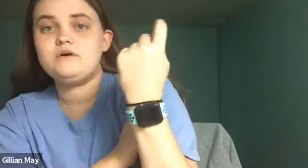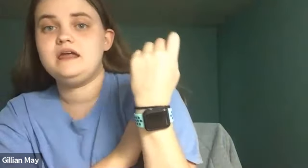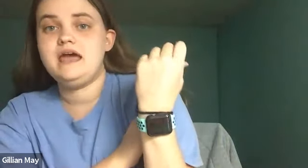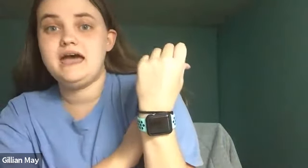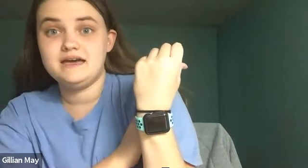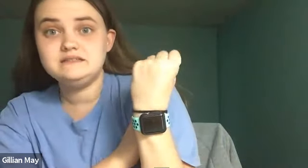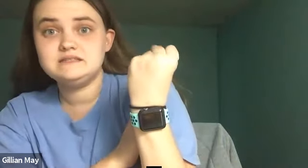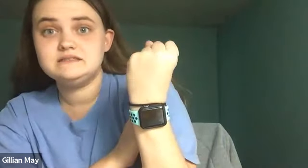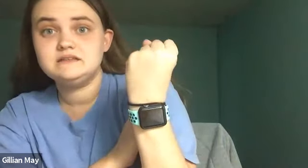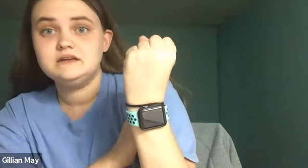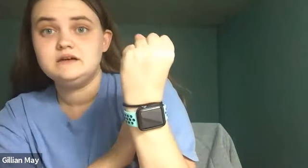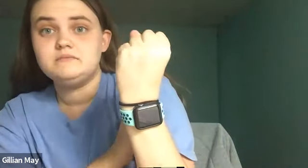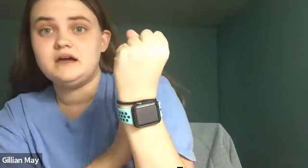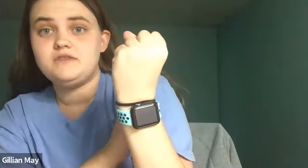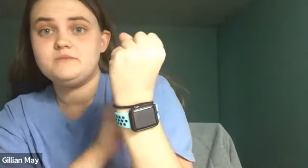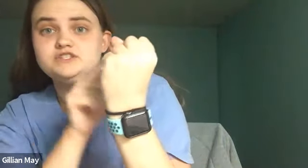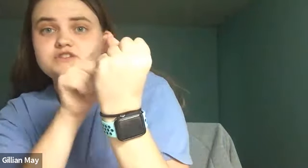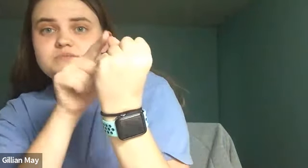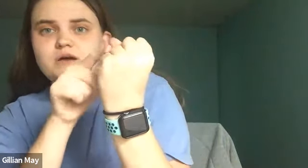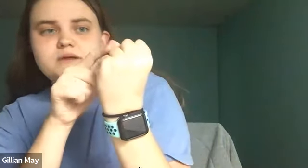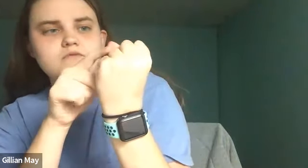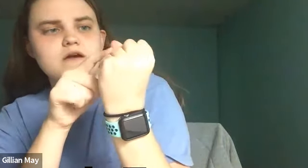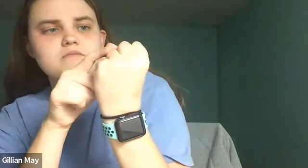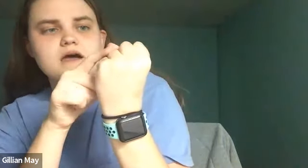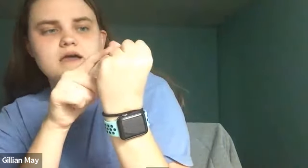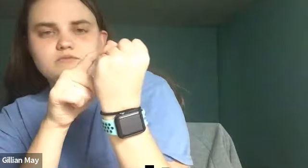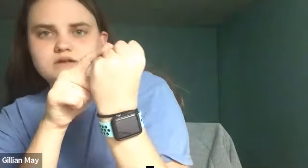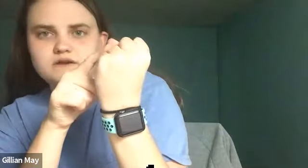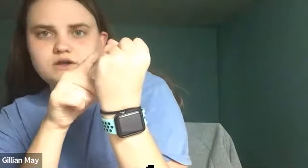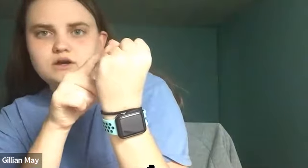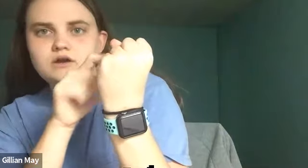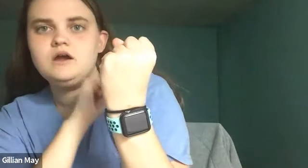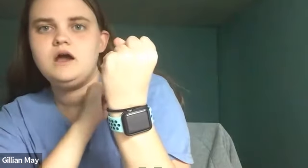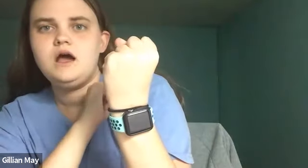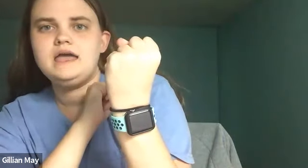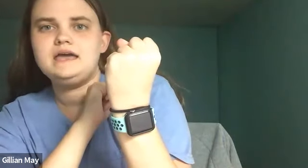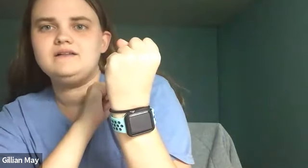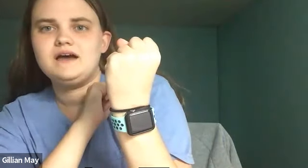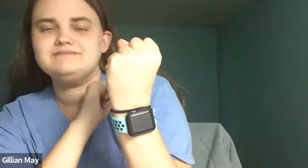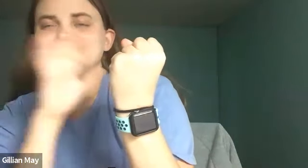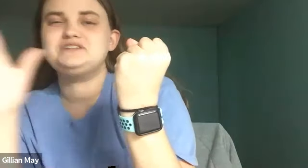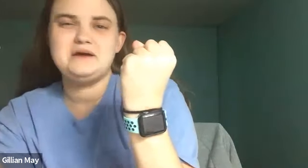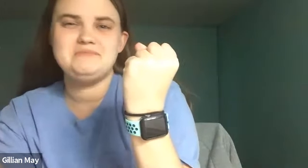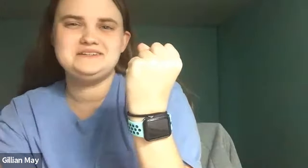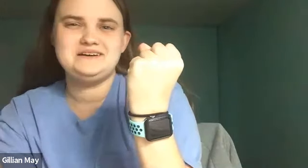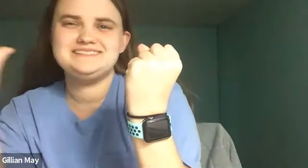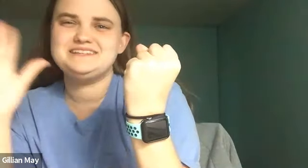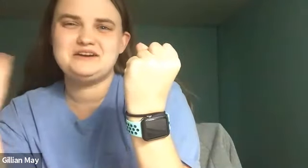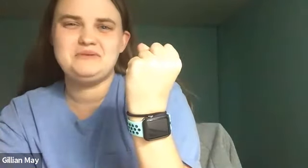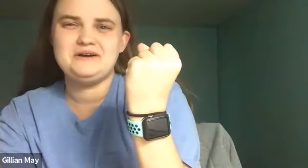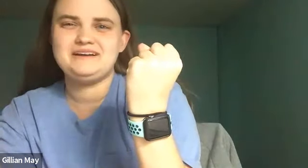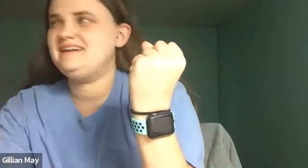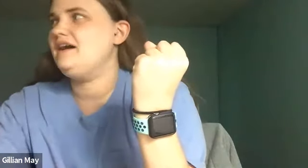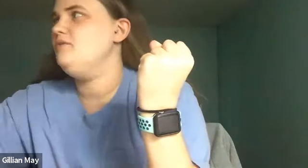an S, my thumb is usually probably around my ring finger. And sorry, my dogs, they're gonna bark.